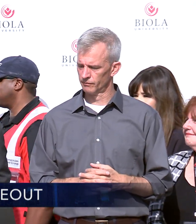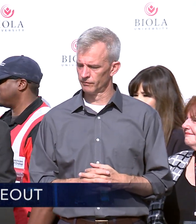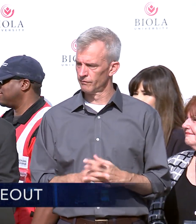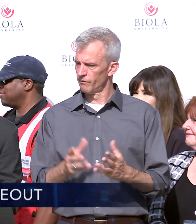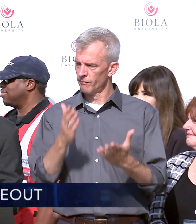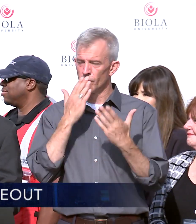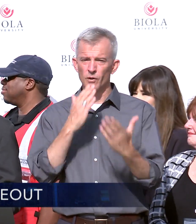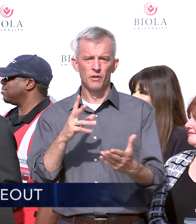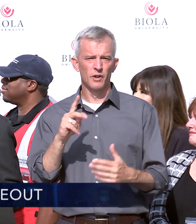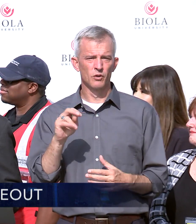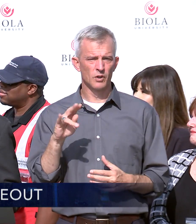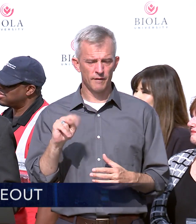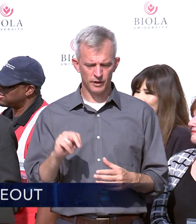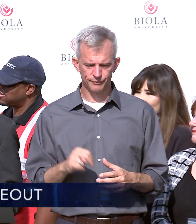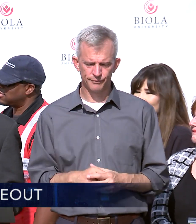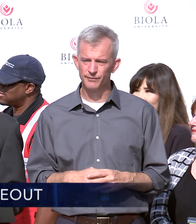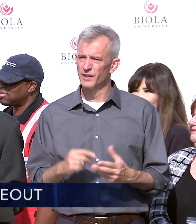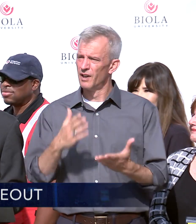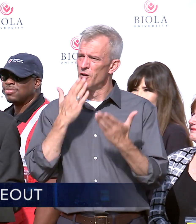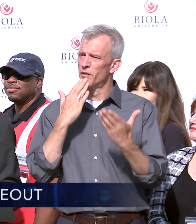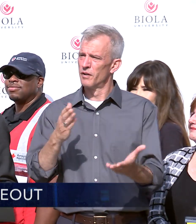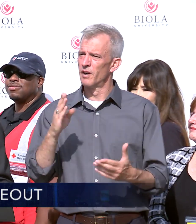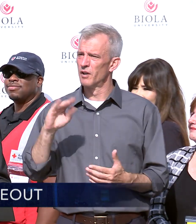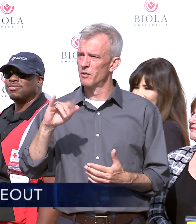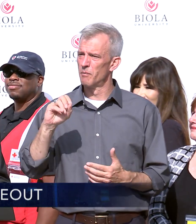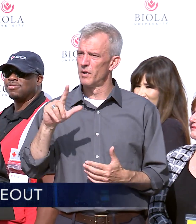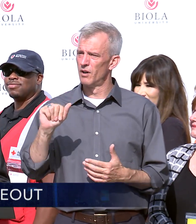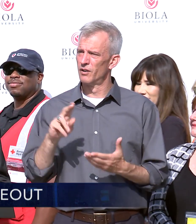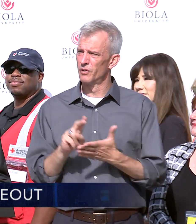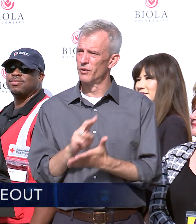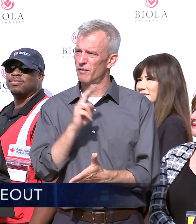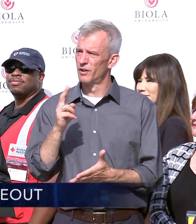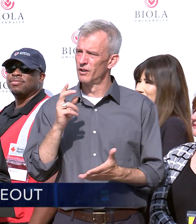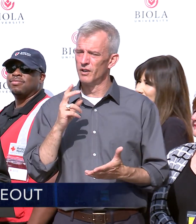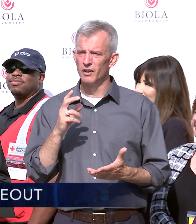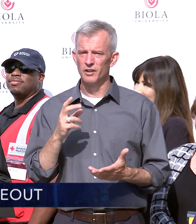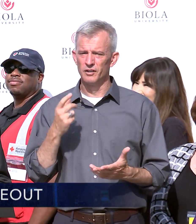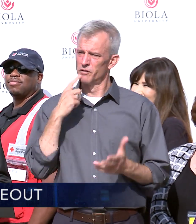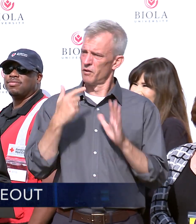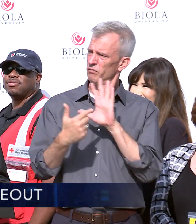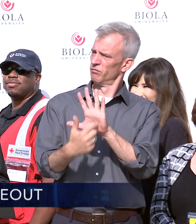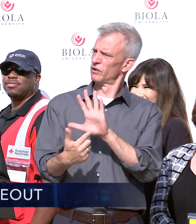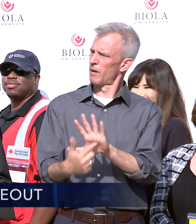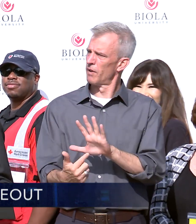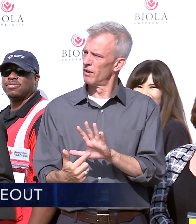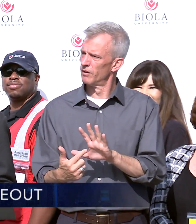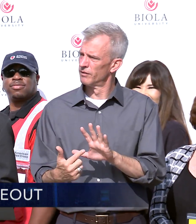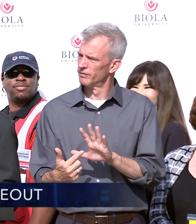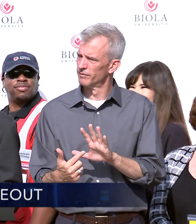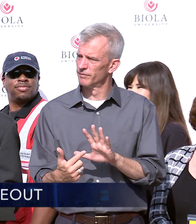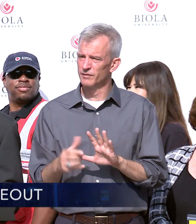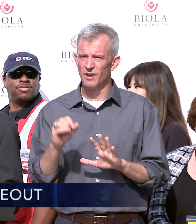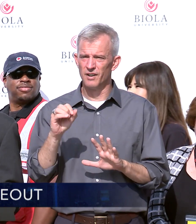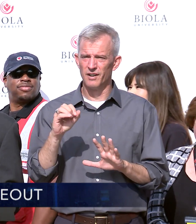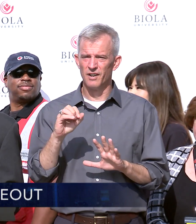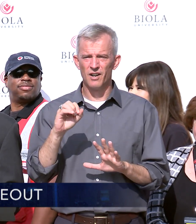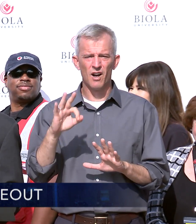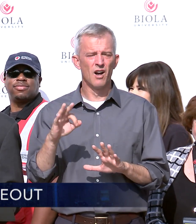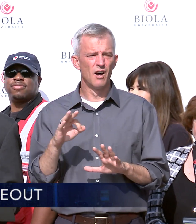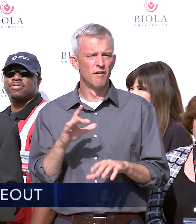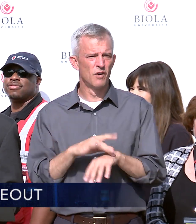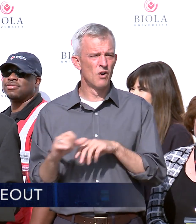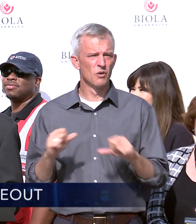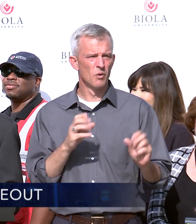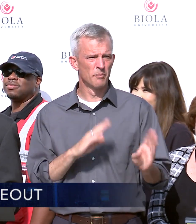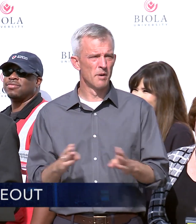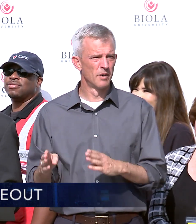Thank you, Kevin. And thank you, Biola University, for serving as a sun-shining example of earthquake